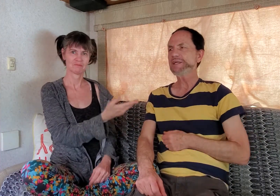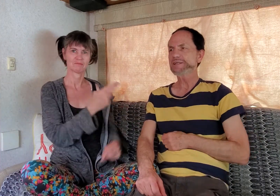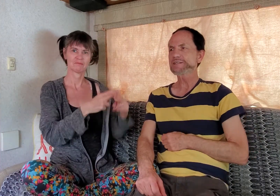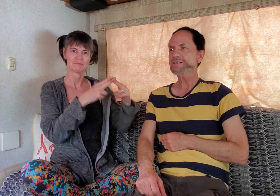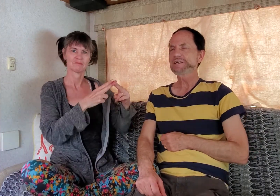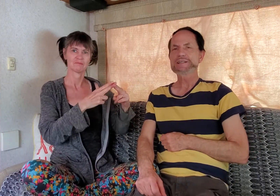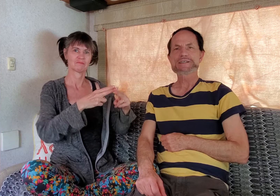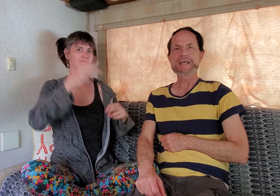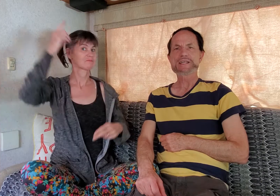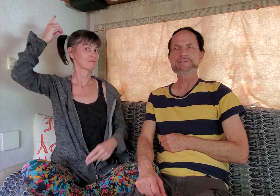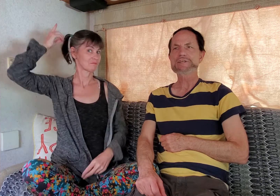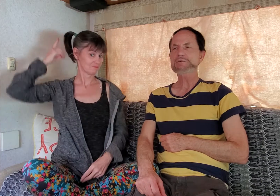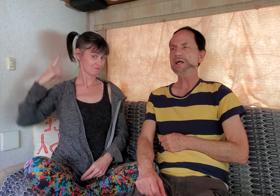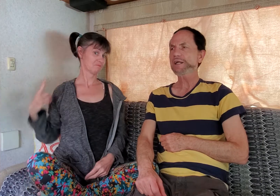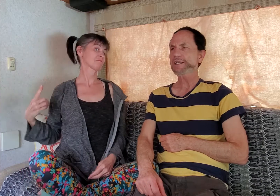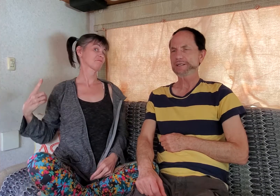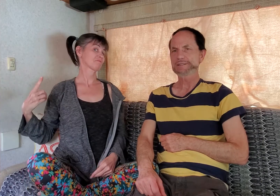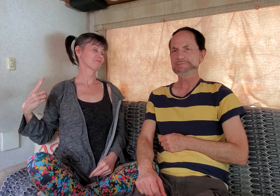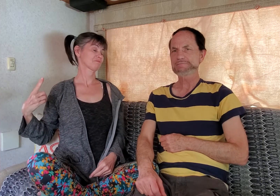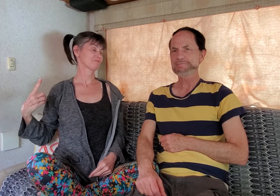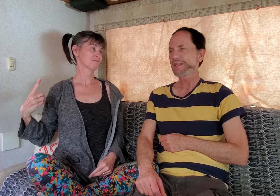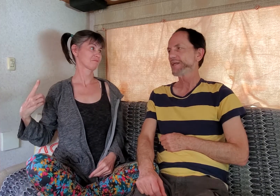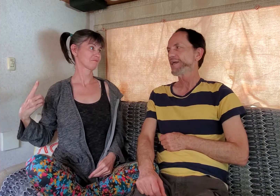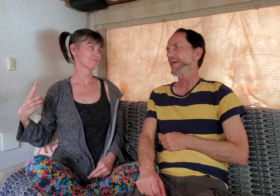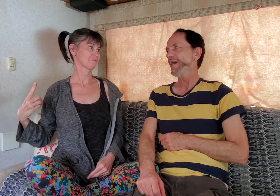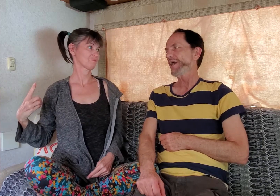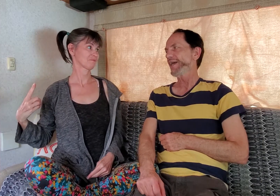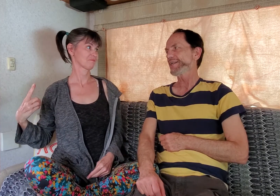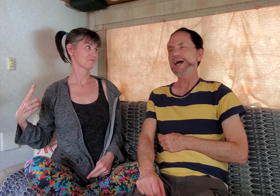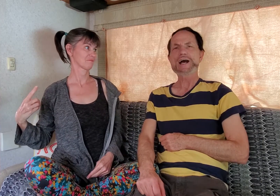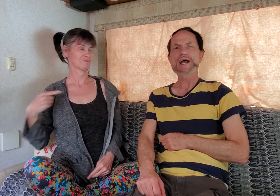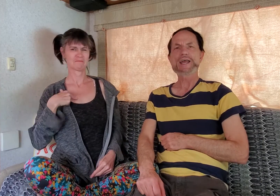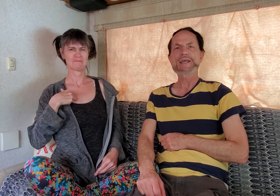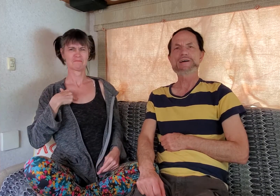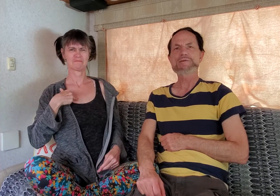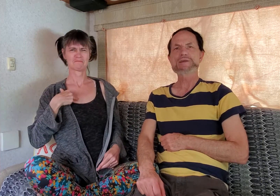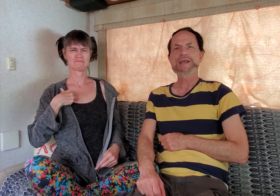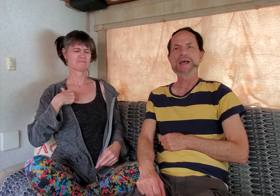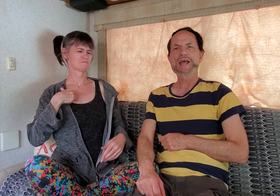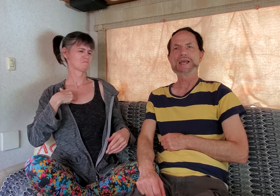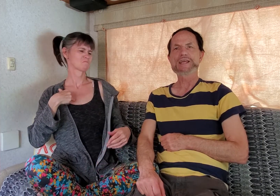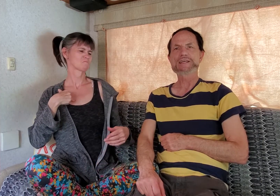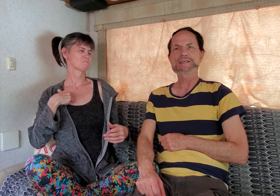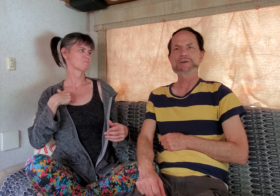is Davy Crockett, and I am a